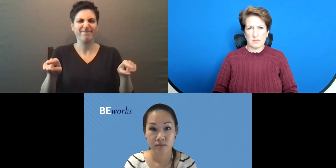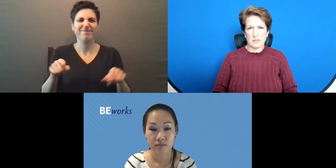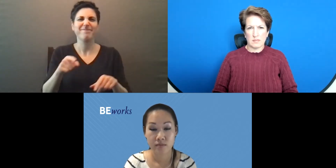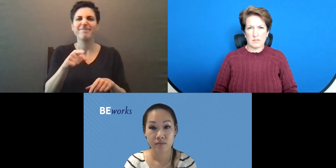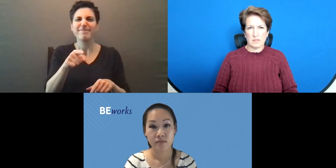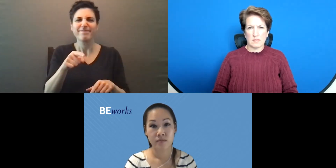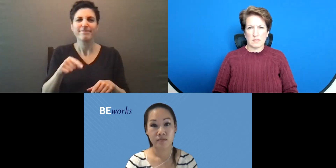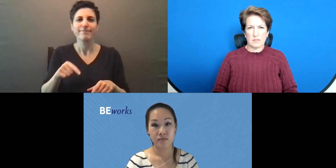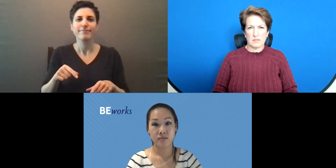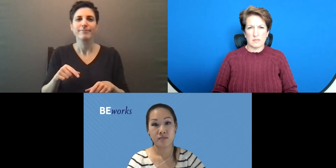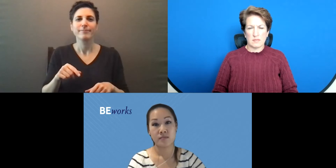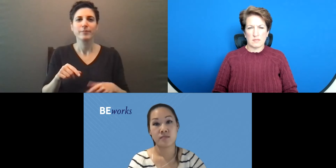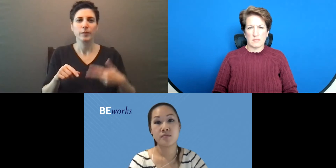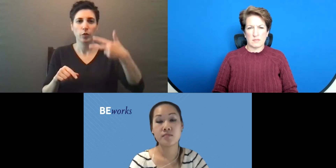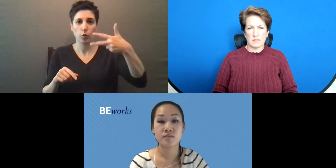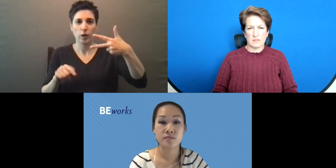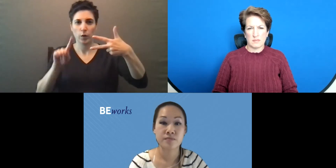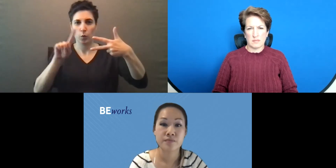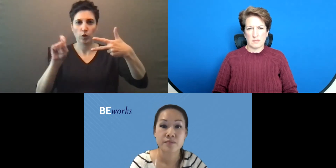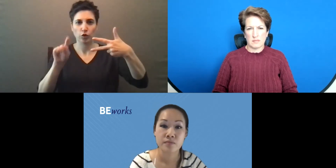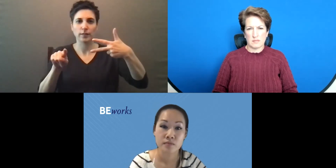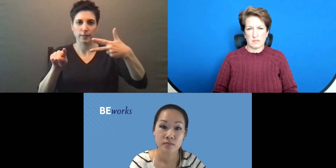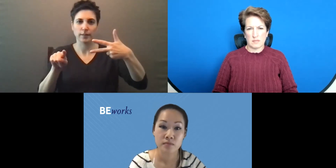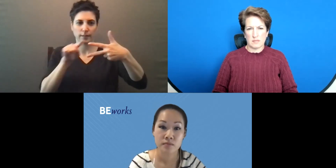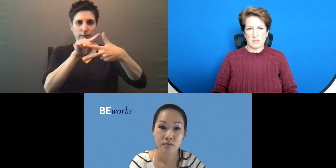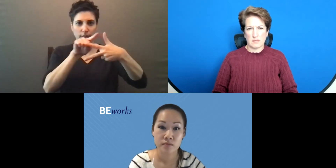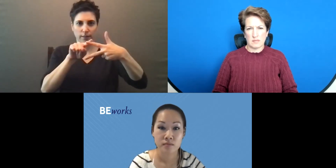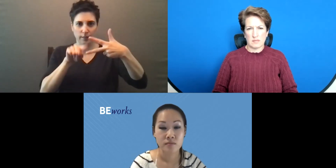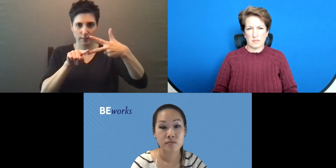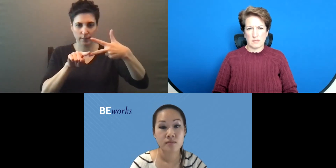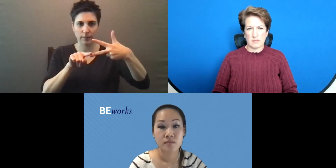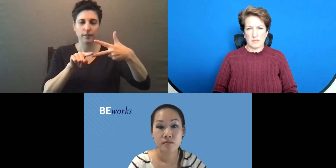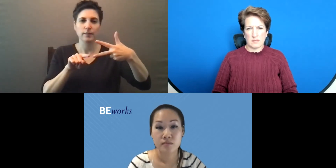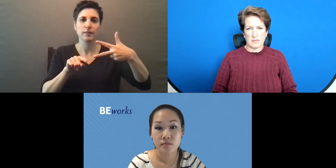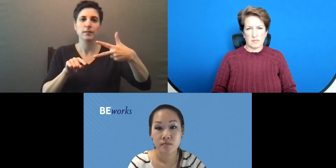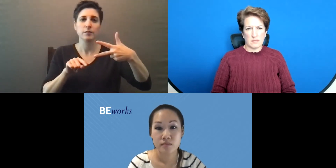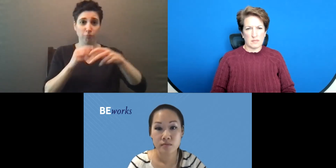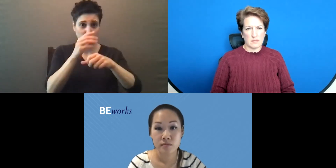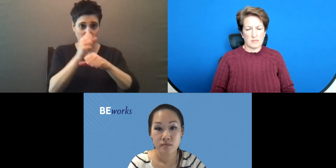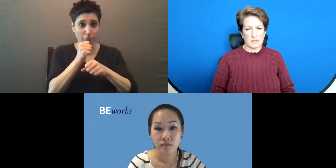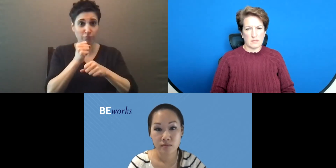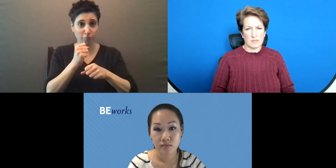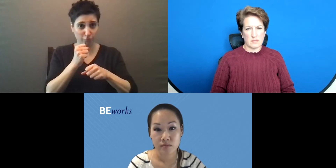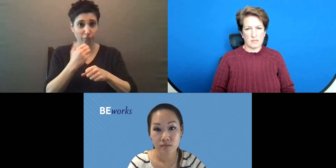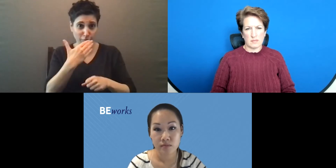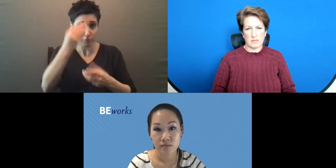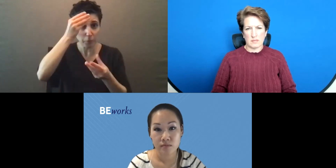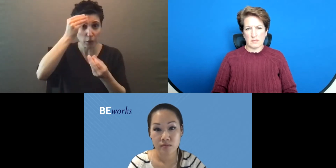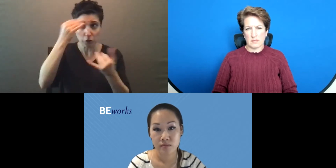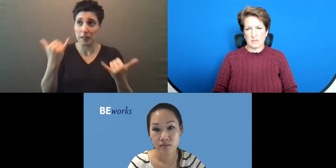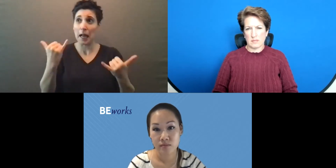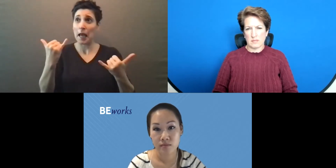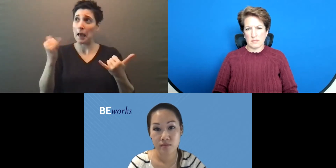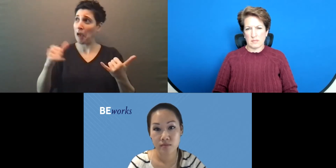3 questions for us to just see if you felt that you got the information that you came to the session today